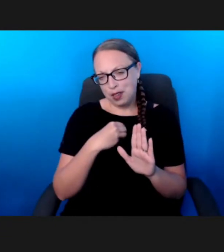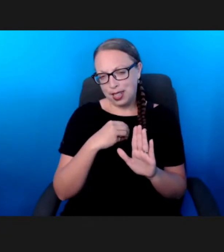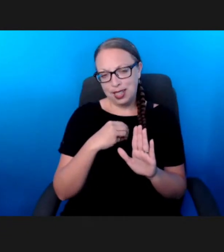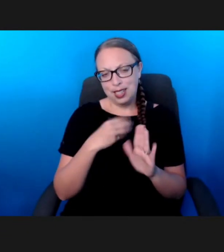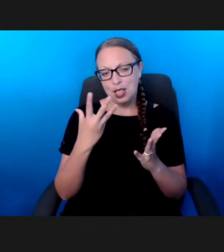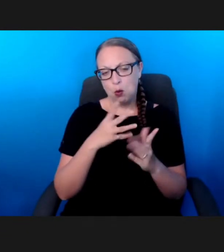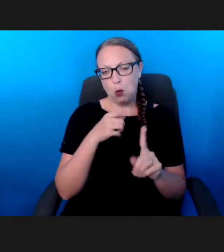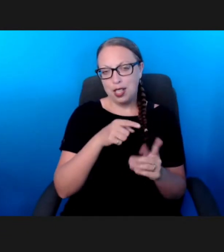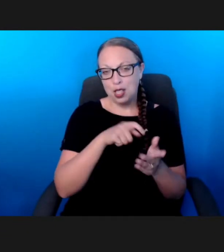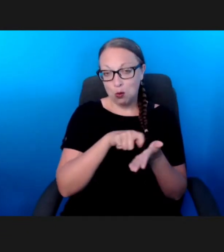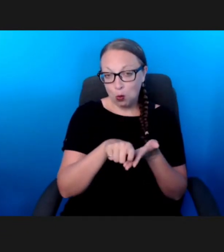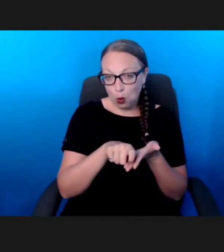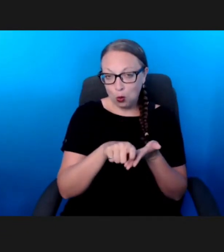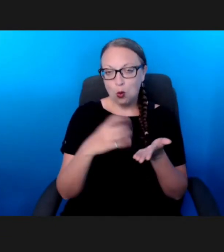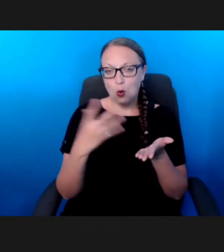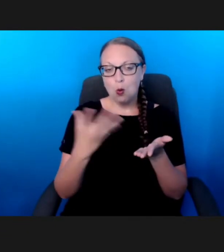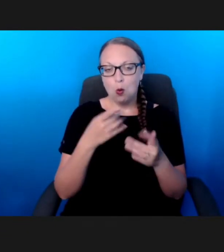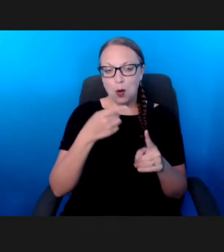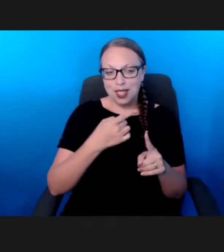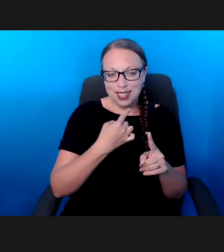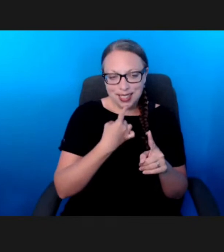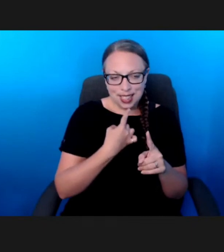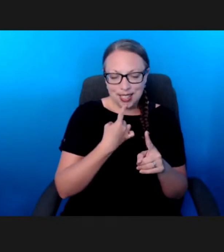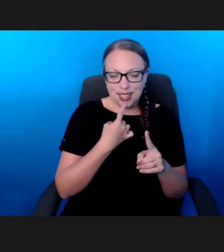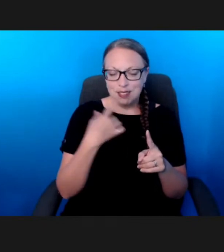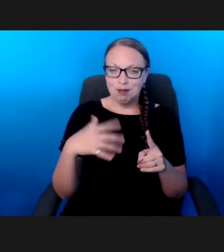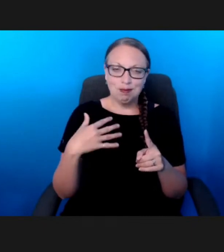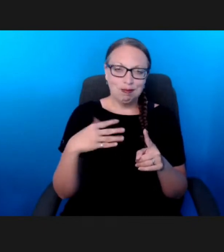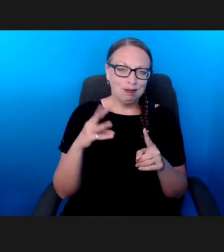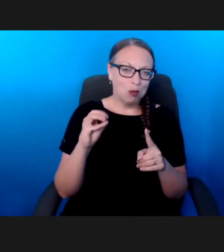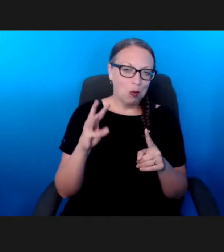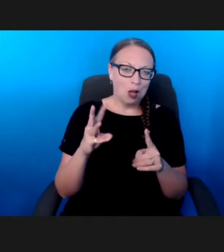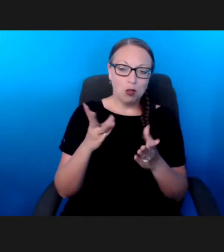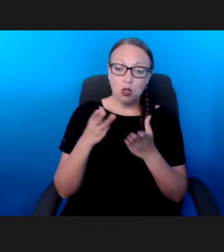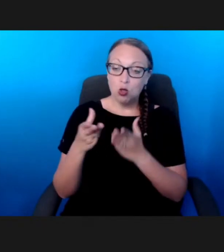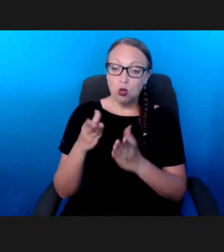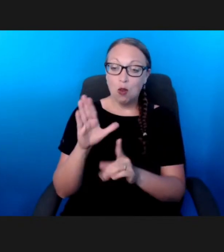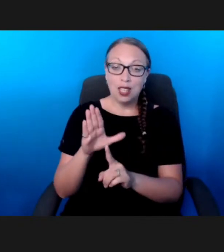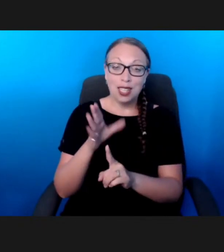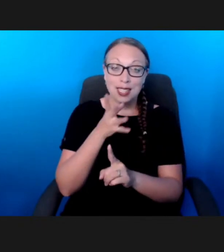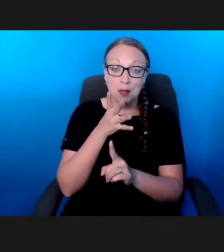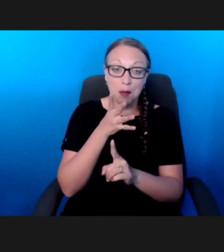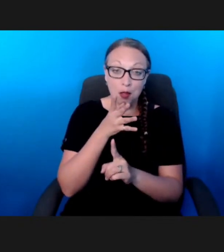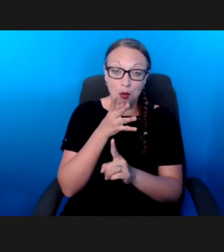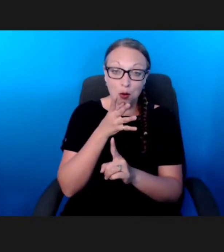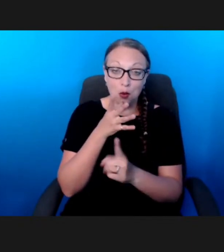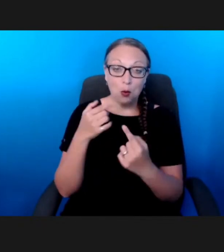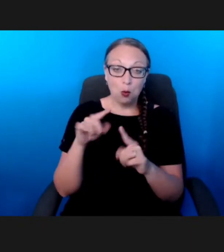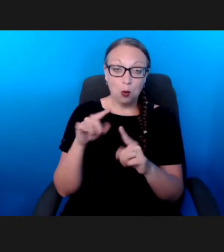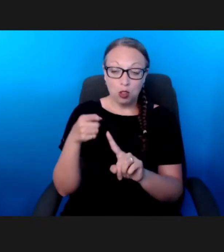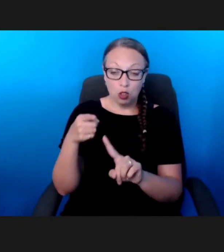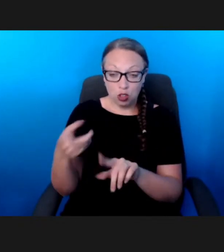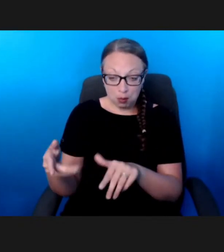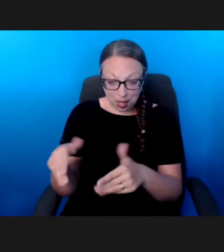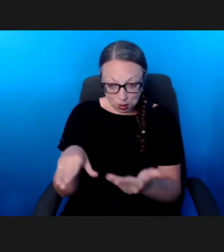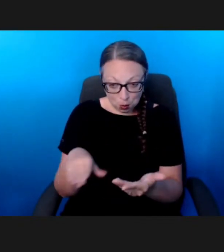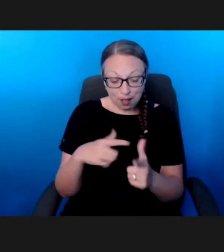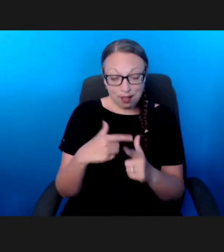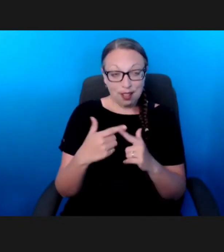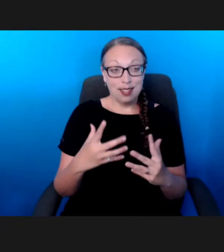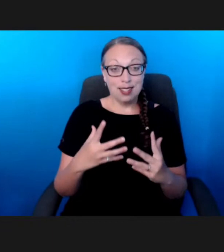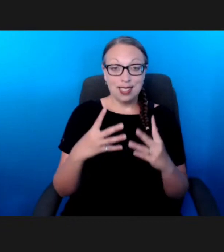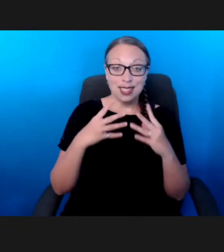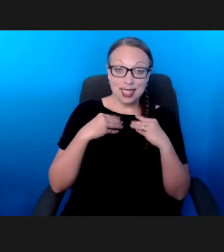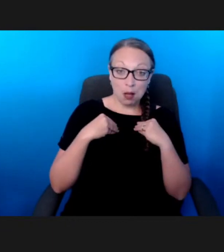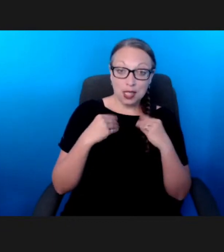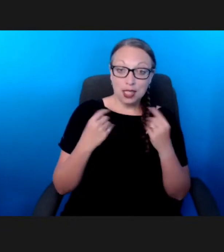what he said, it was serving his mother as she died, and then accepting the